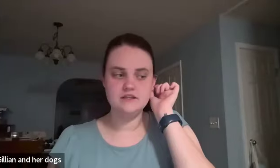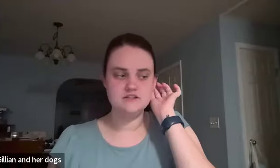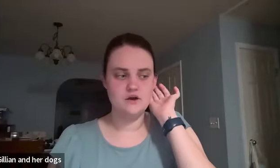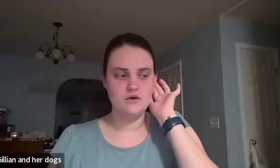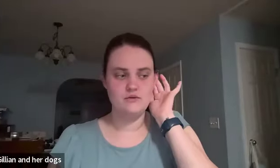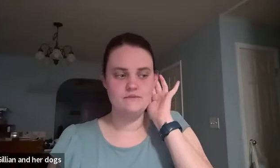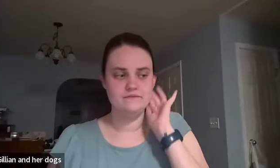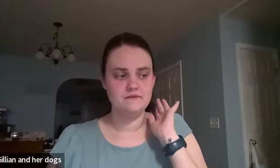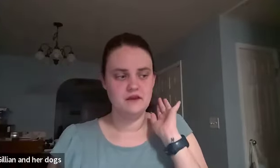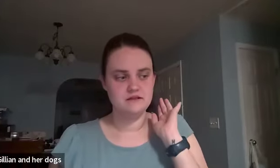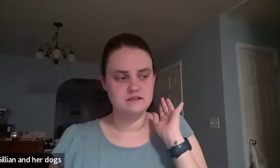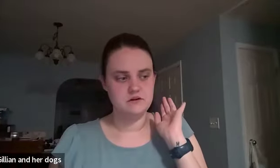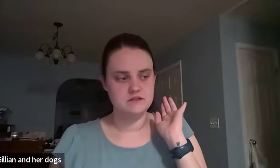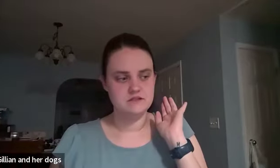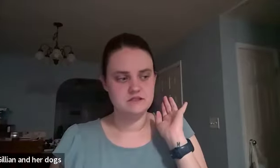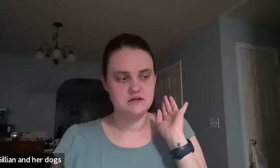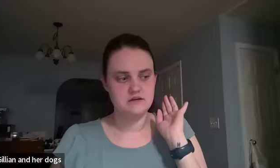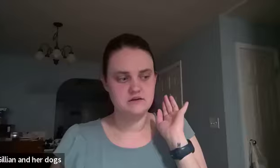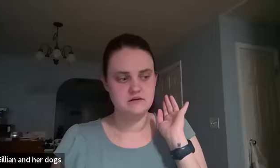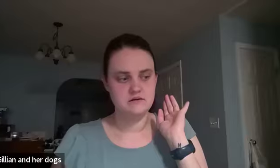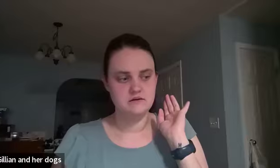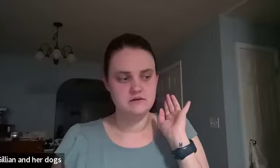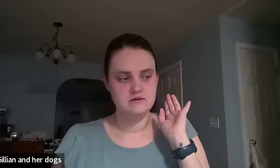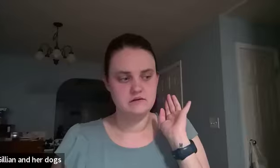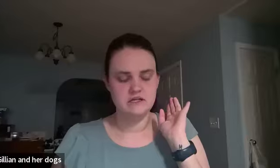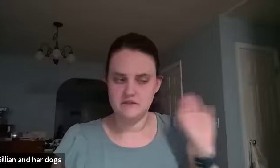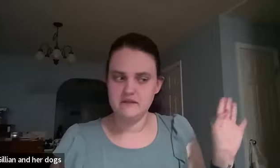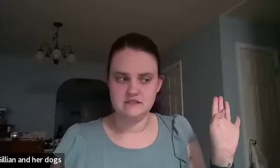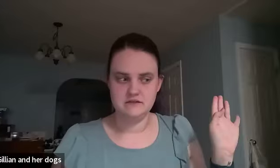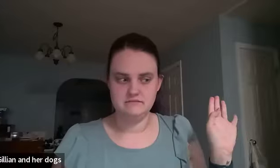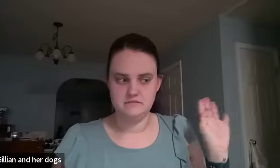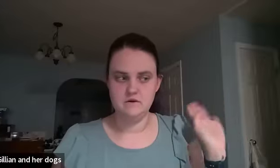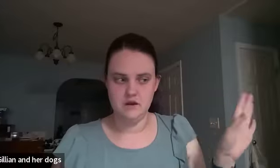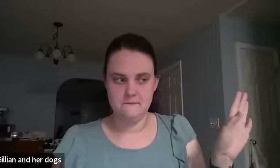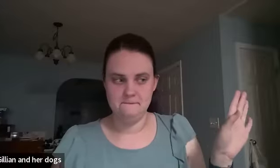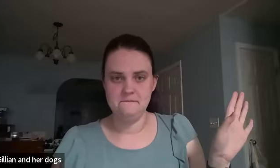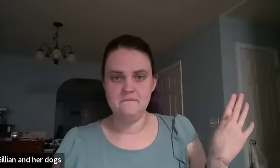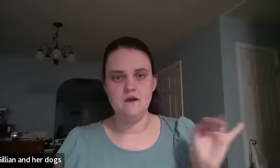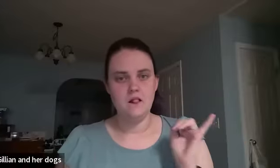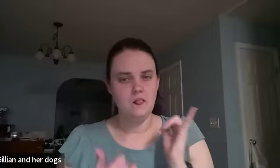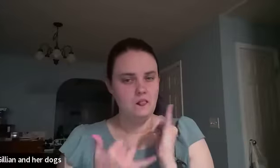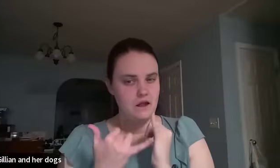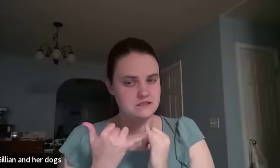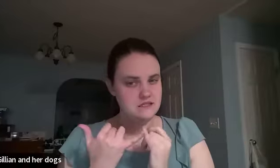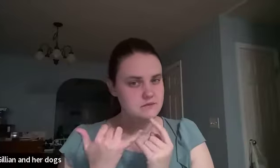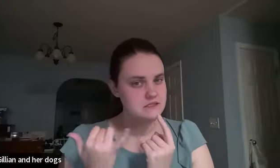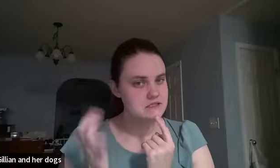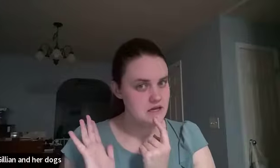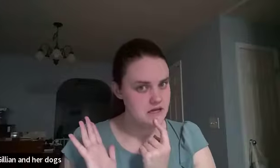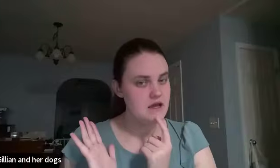And so let's see what I was gonna say. I think that's it. Okay. Last thing I'm gonna say,